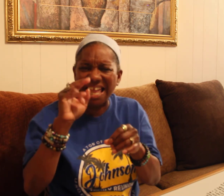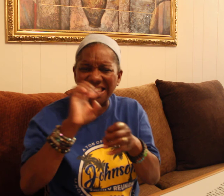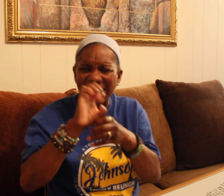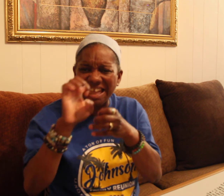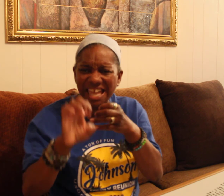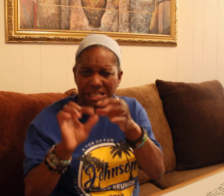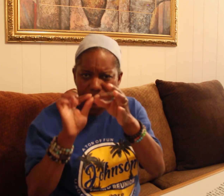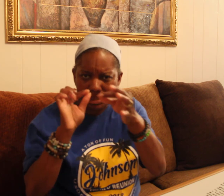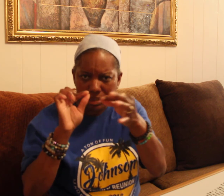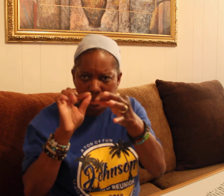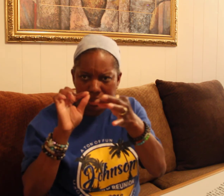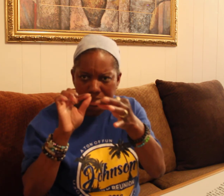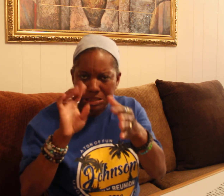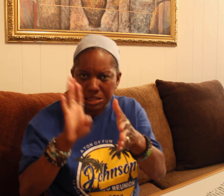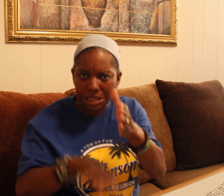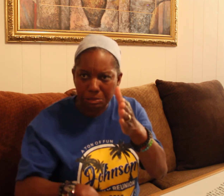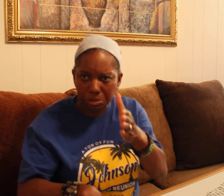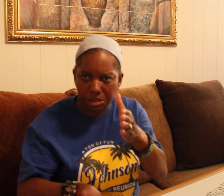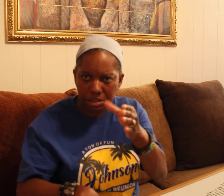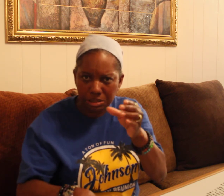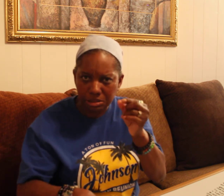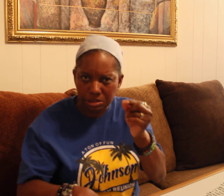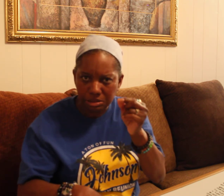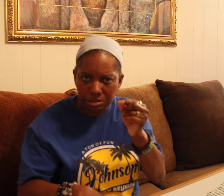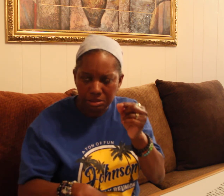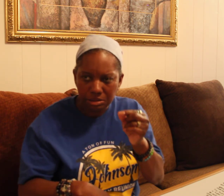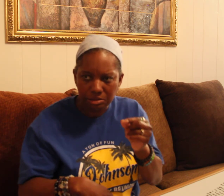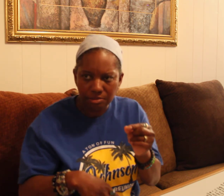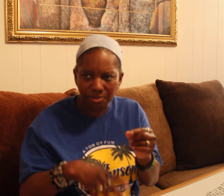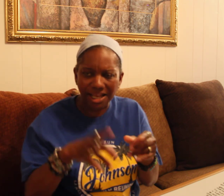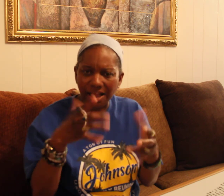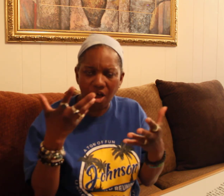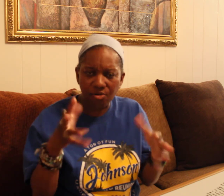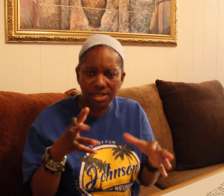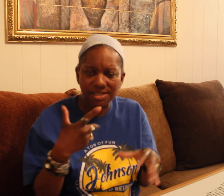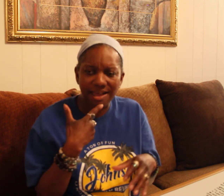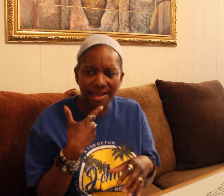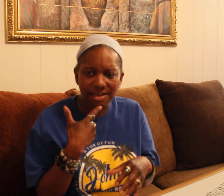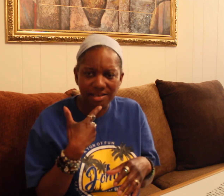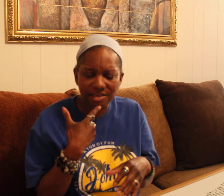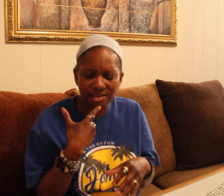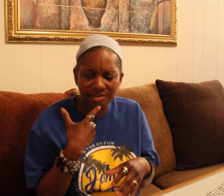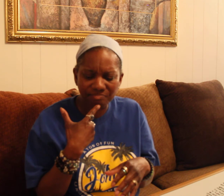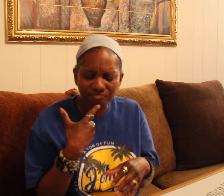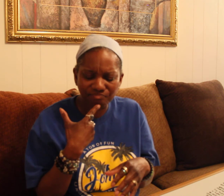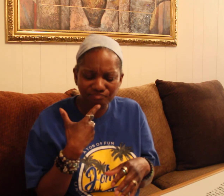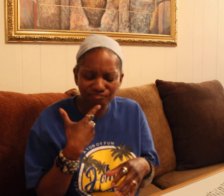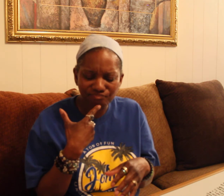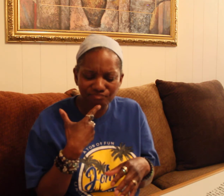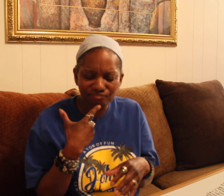the end cheap. But like I already said,